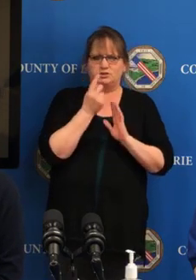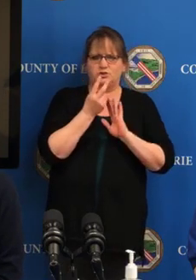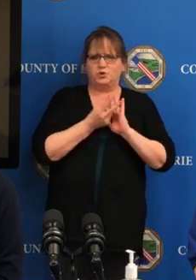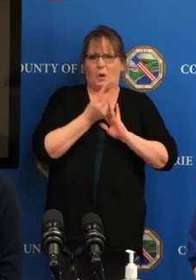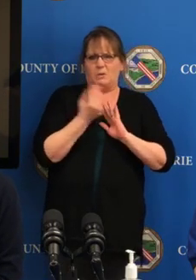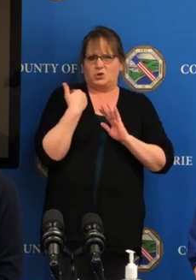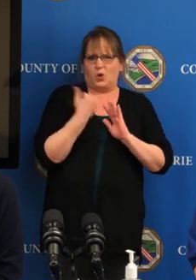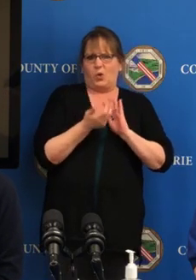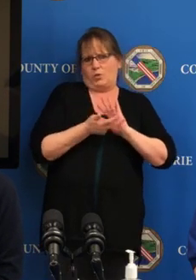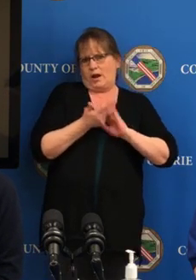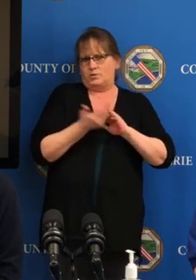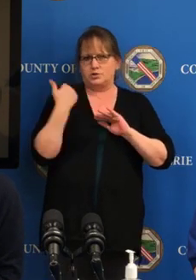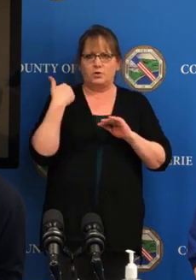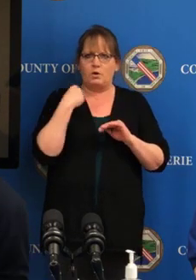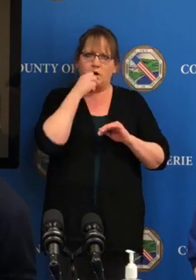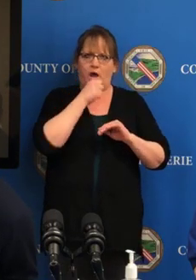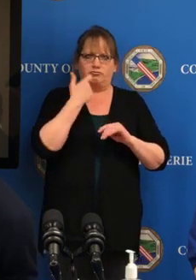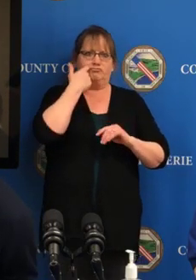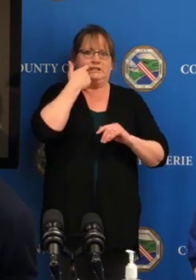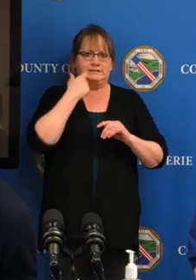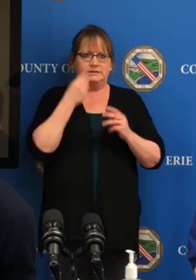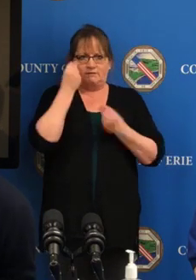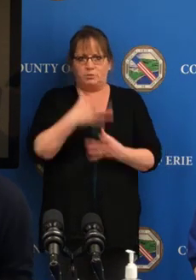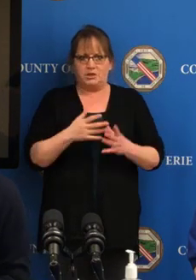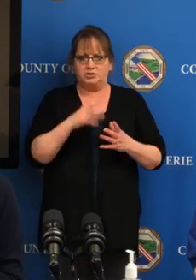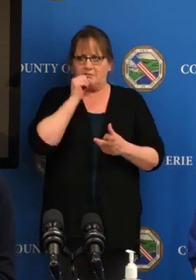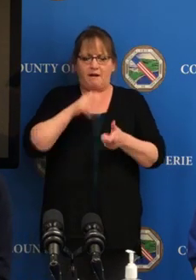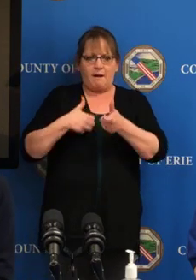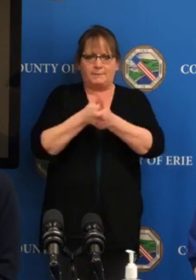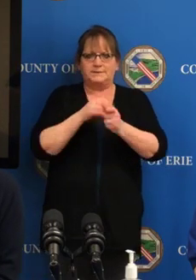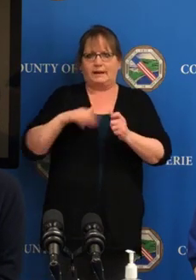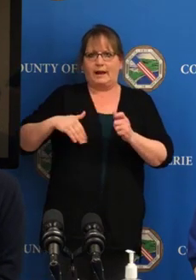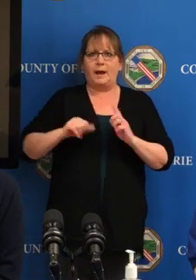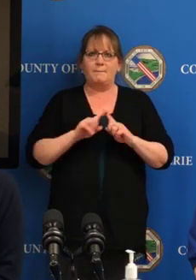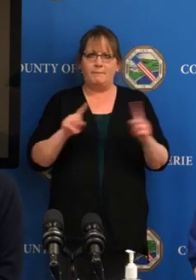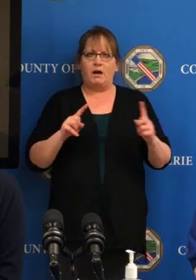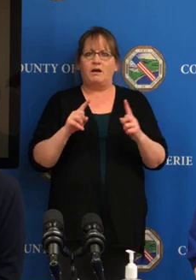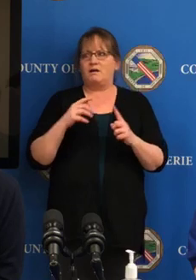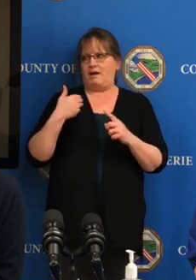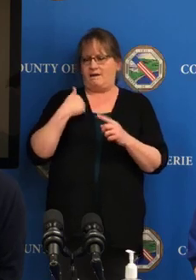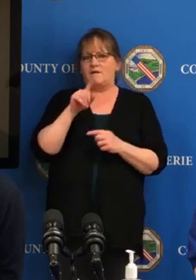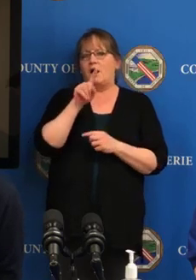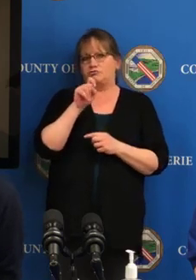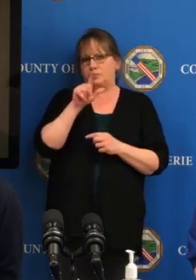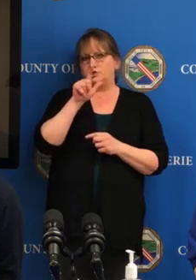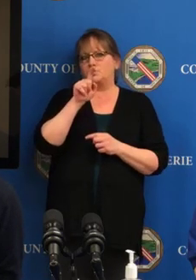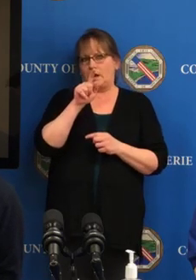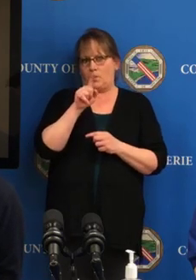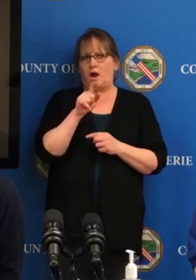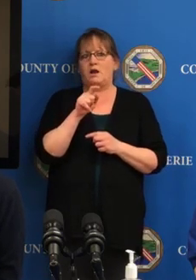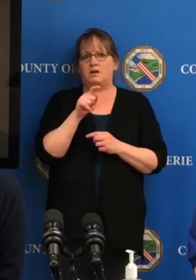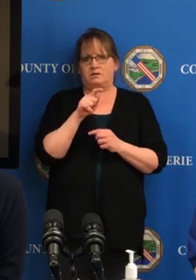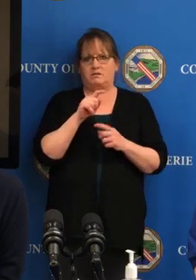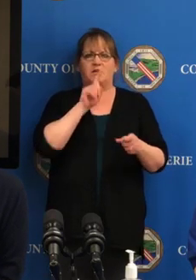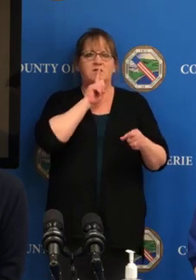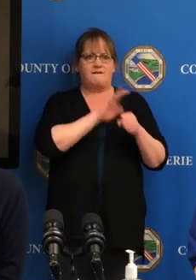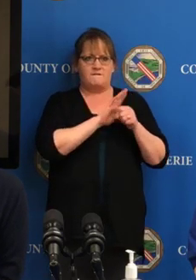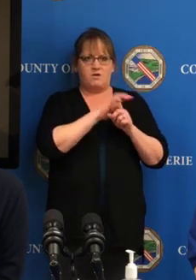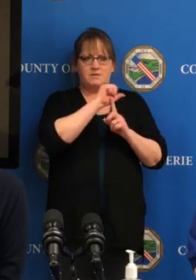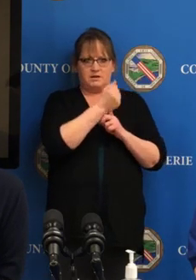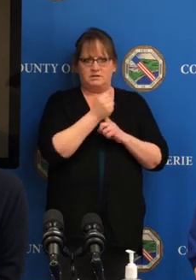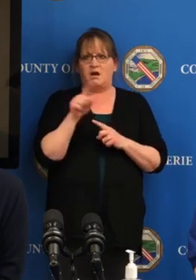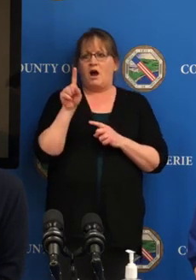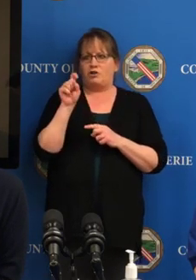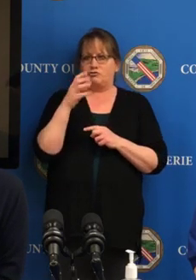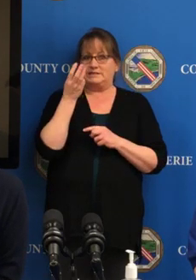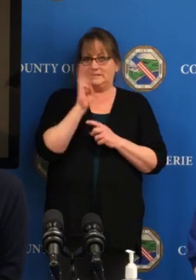not updated with the most recent information, but it does have at that point 121 confirmed cases. 116 were active cases